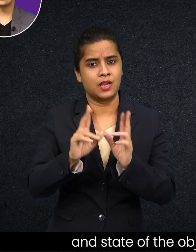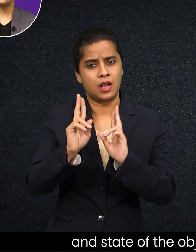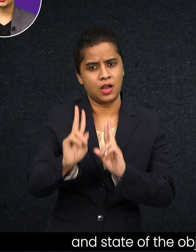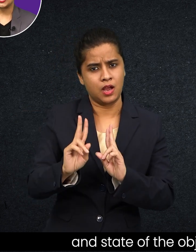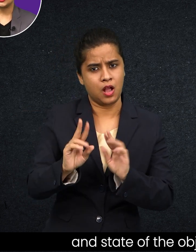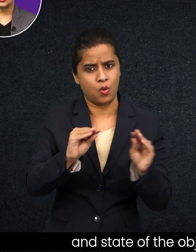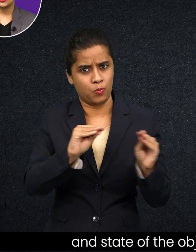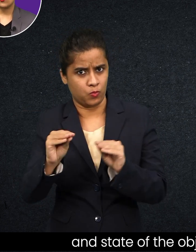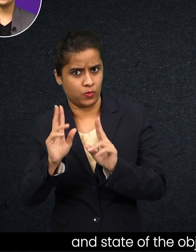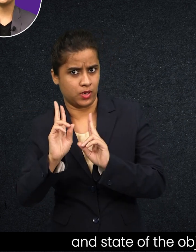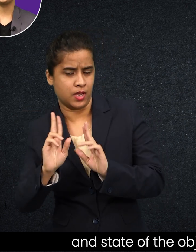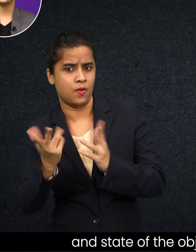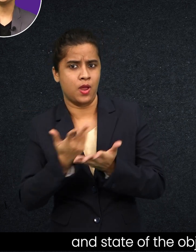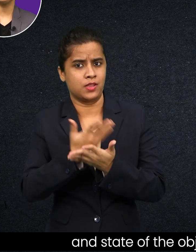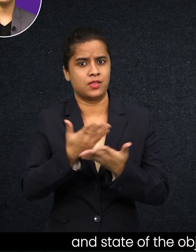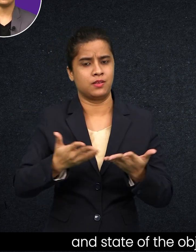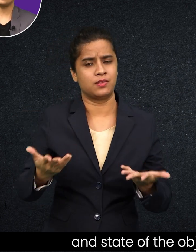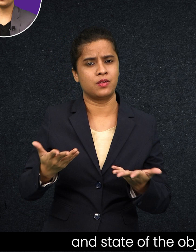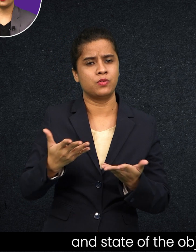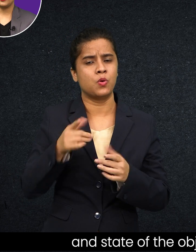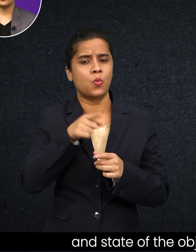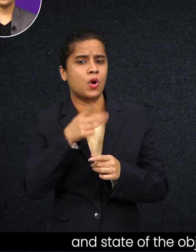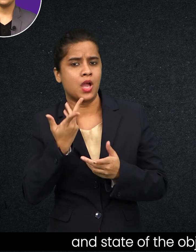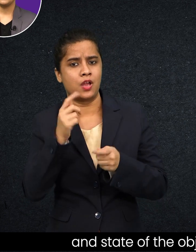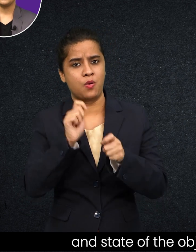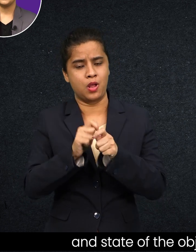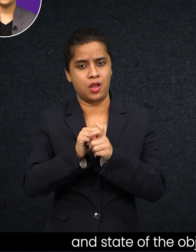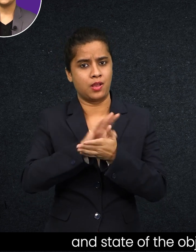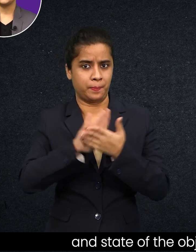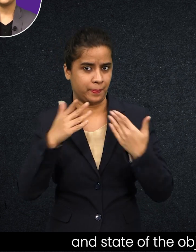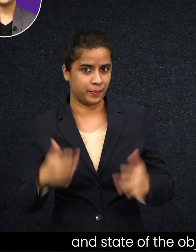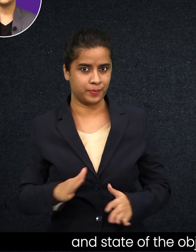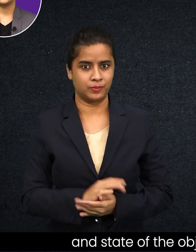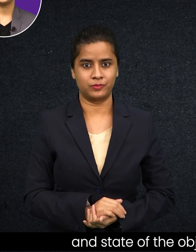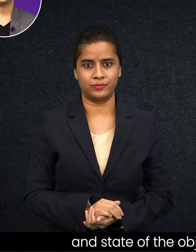of the object which is doing the work.